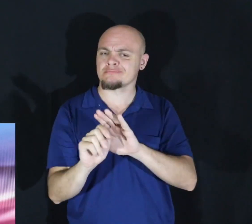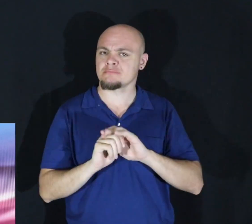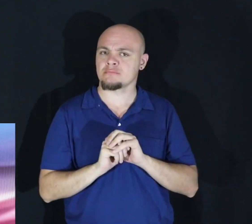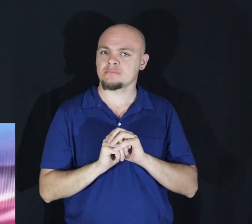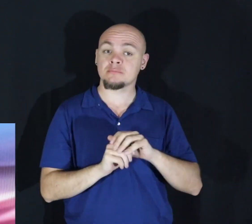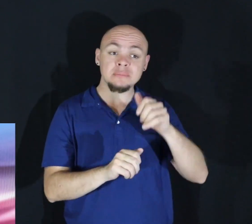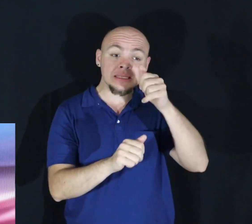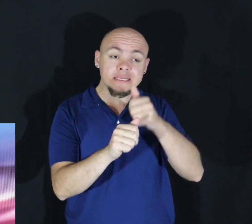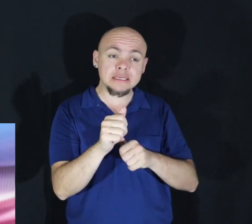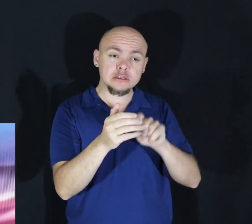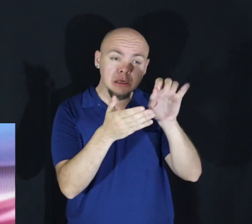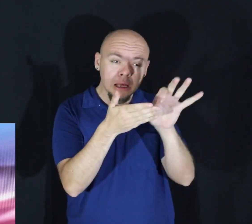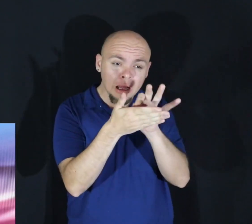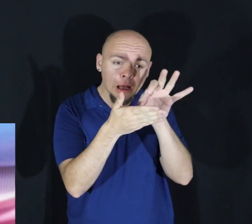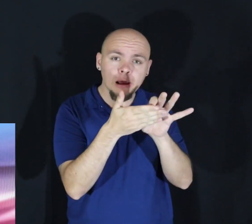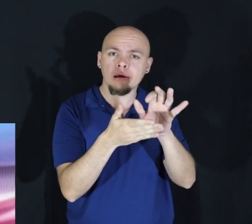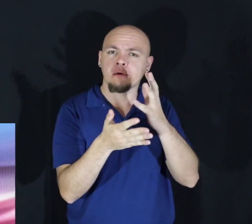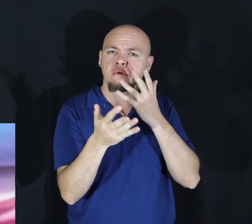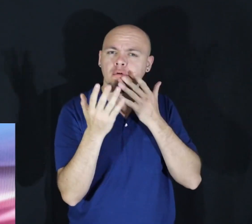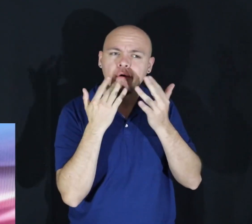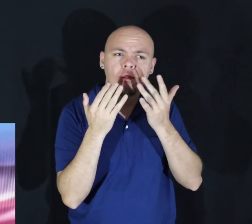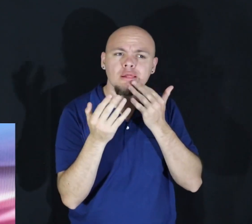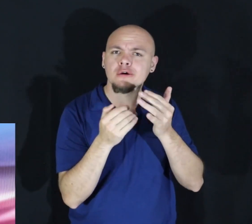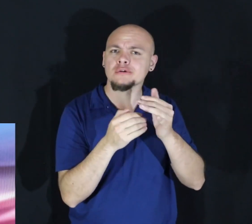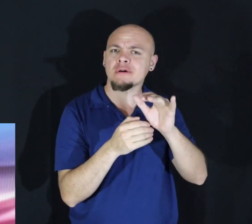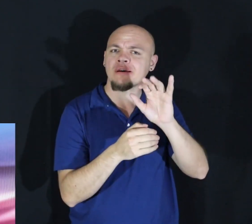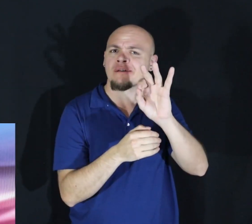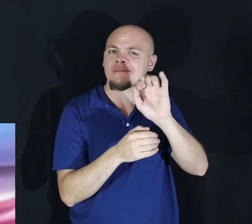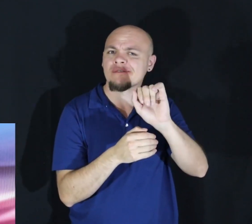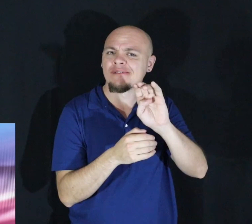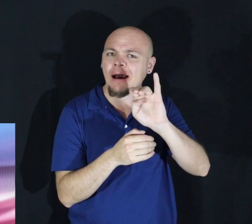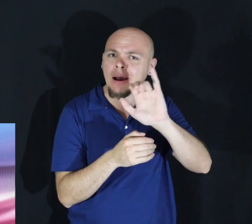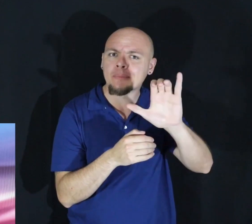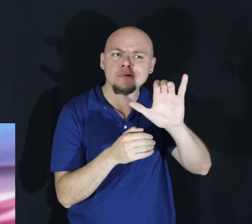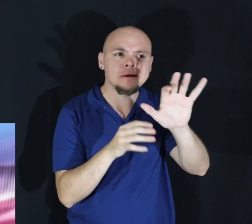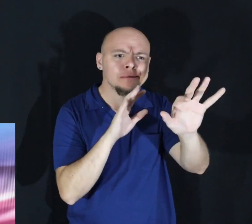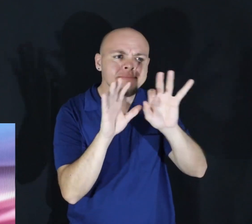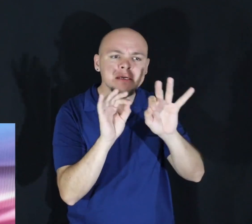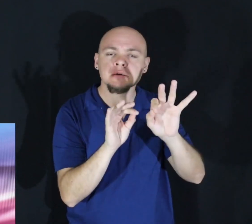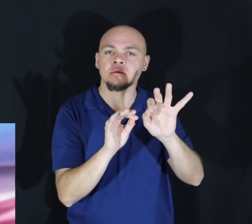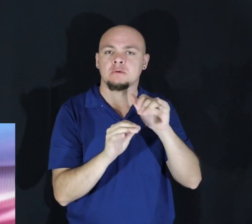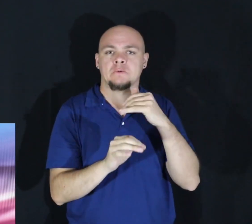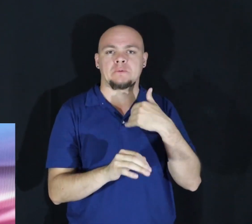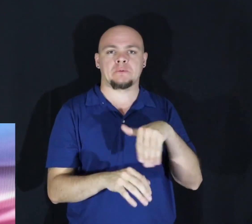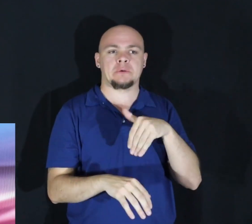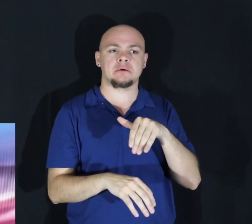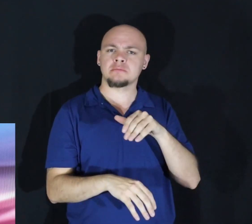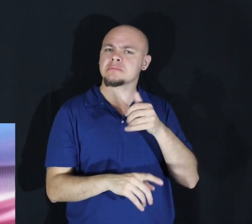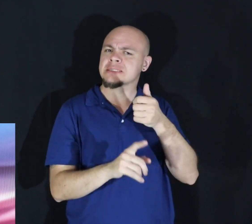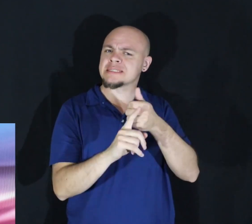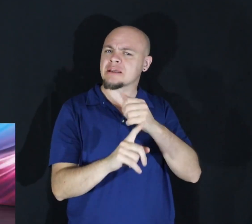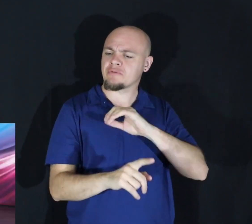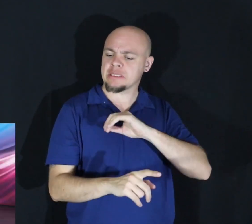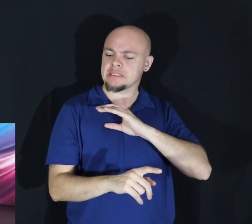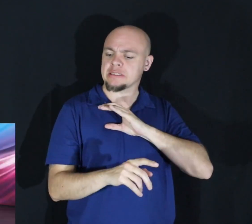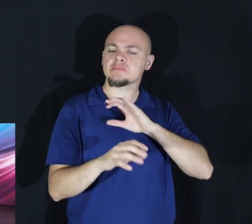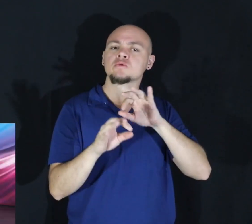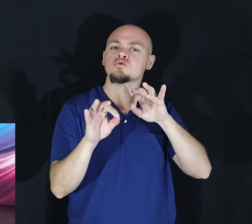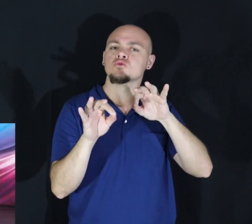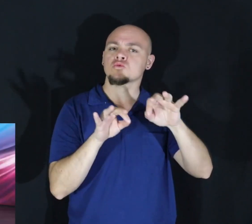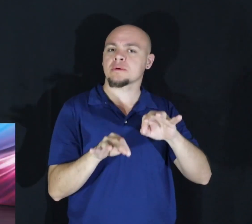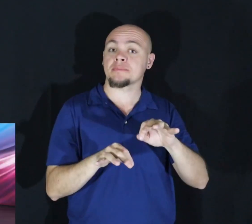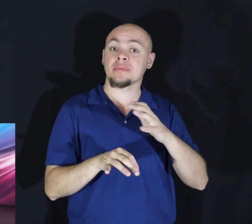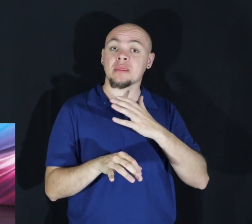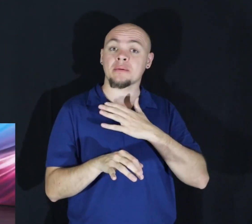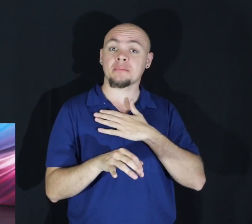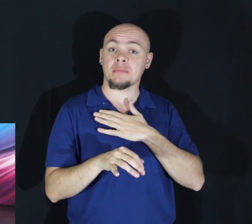every stitch, every color, every fabric choice speaks directly about our self-esteem. My journey